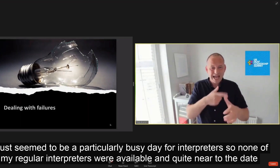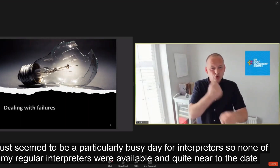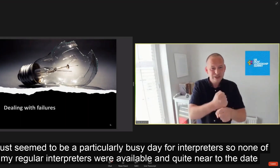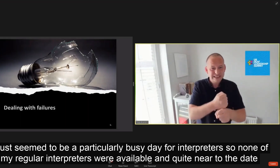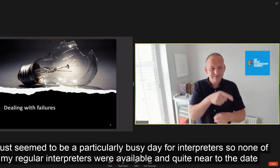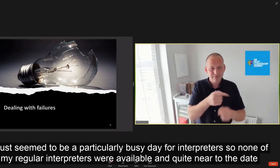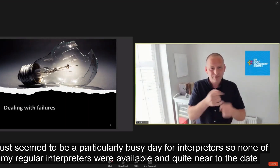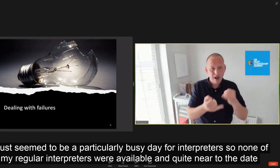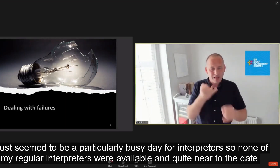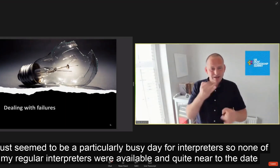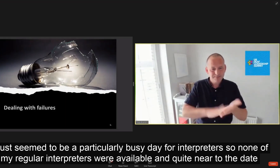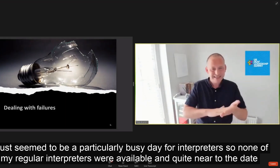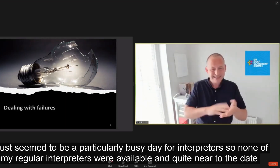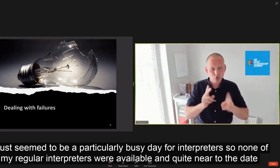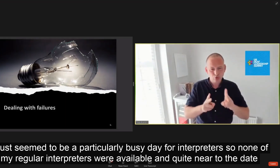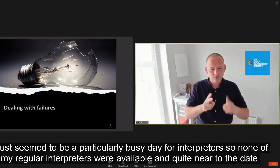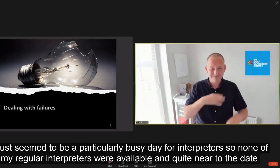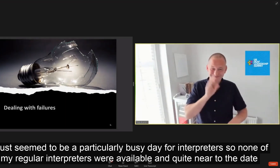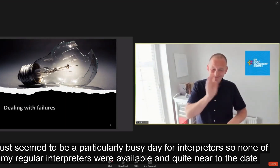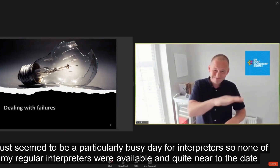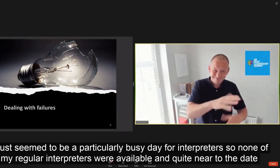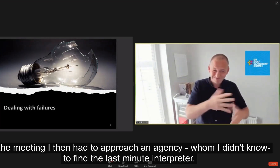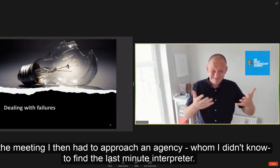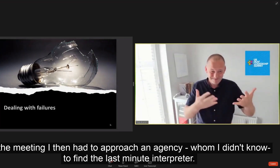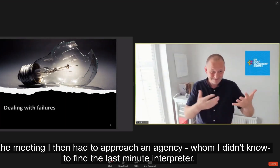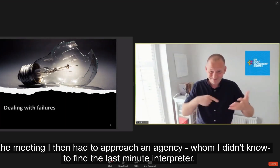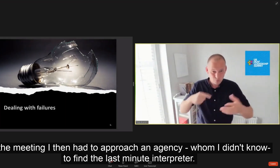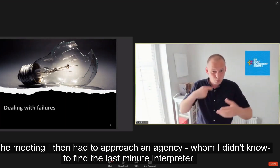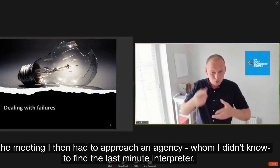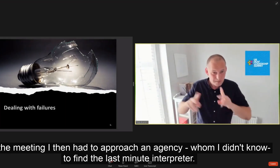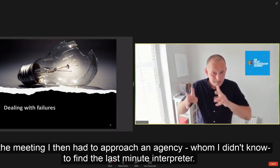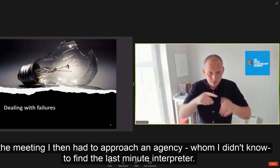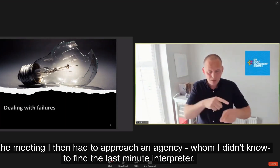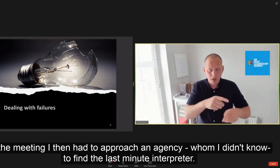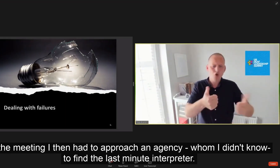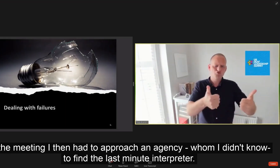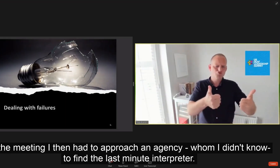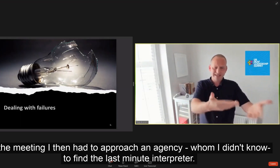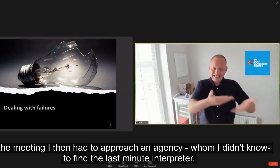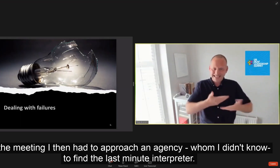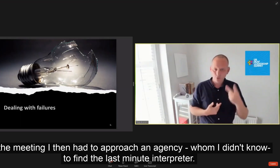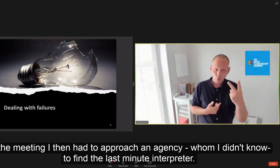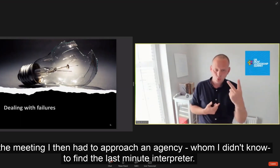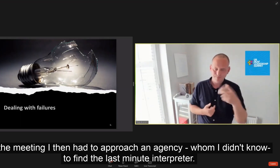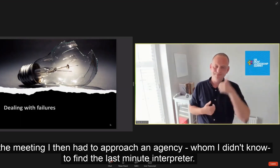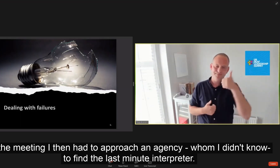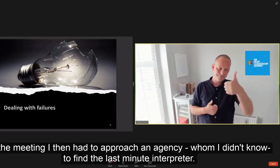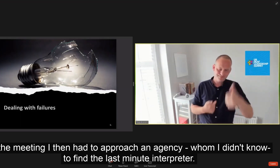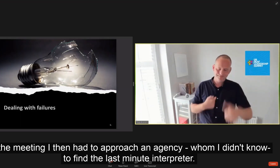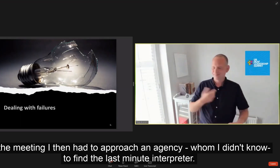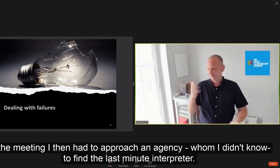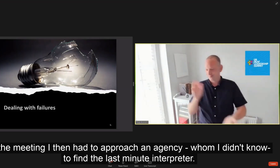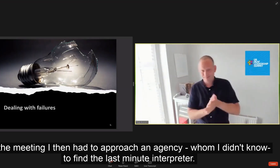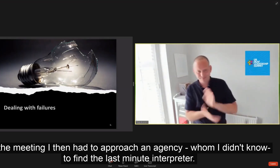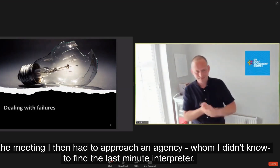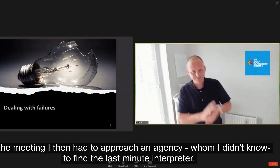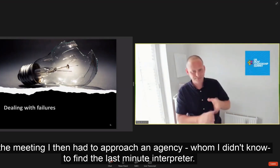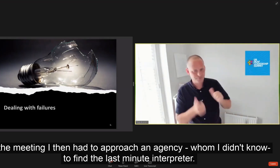available. And quite near the date of the meeting, I then had to approach an agency who I didn't know to find a last minute interpreter. So up rocked